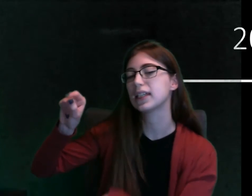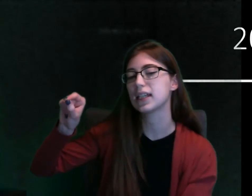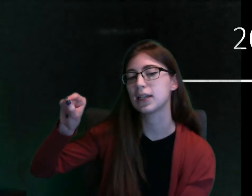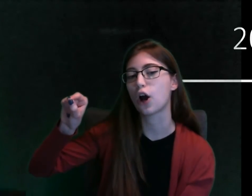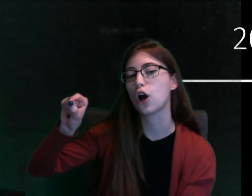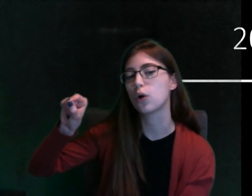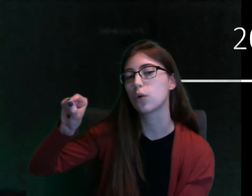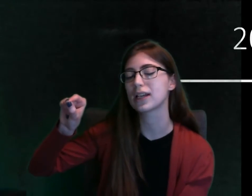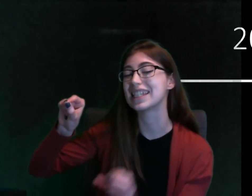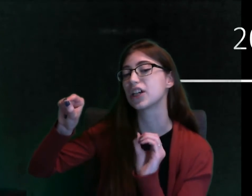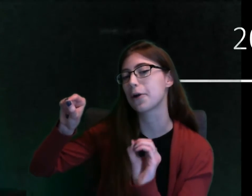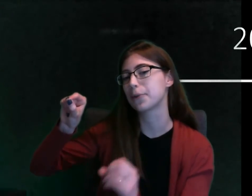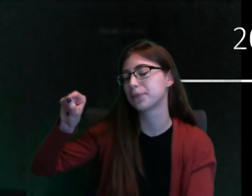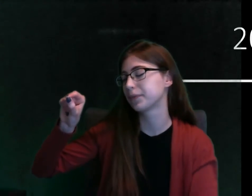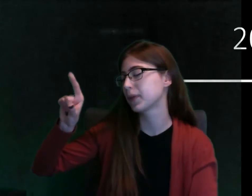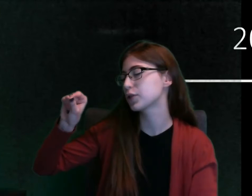an O, a 0. 20.